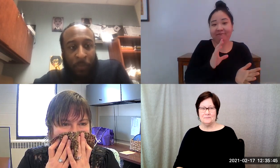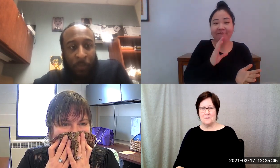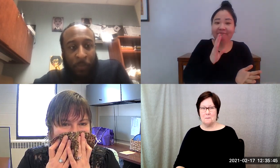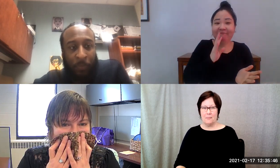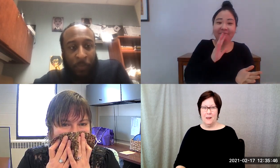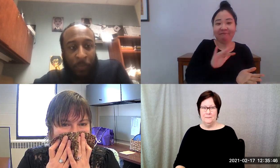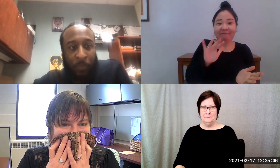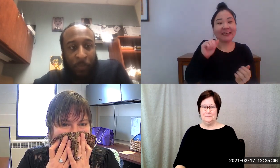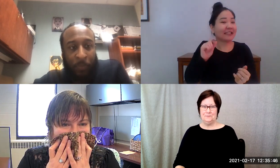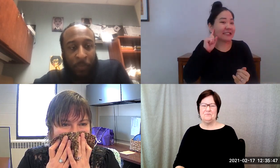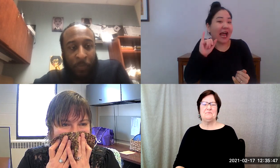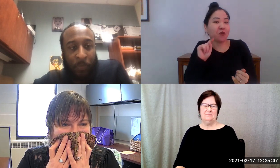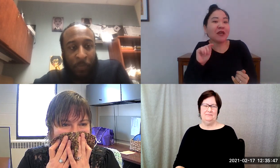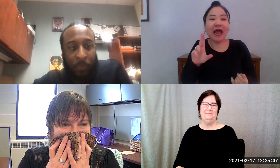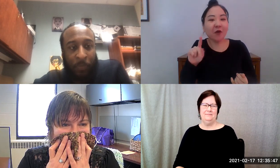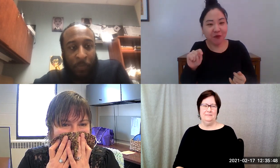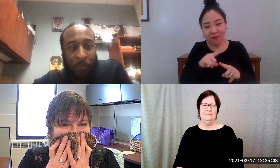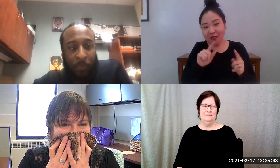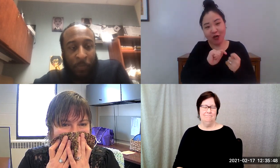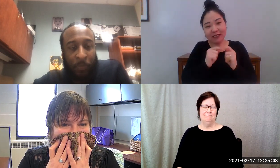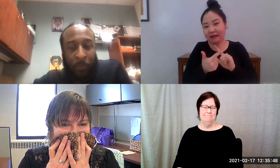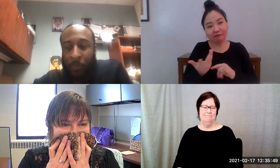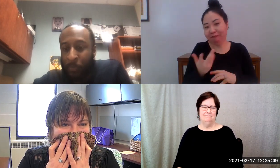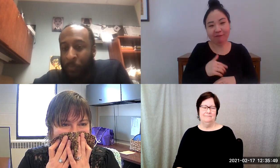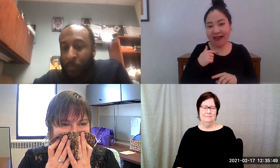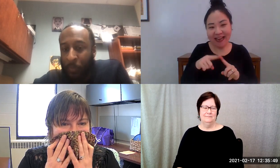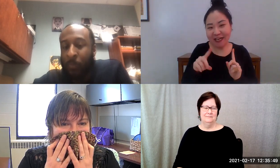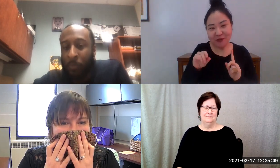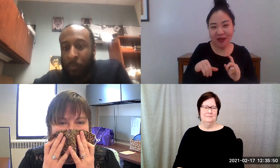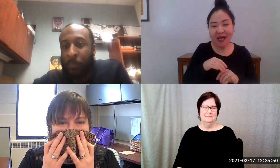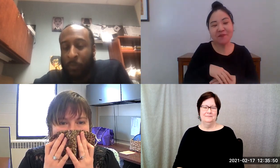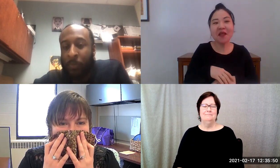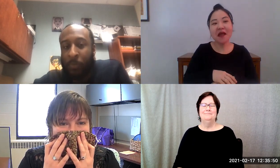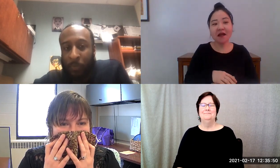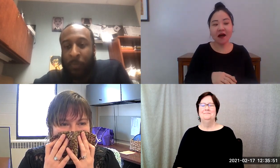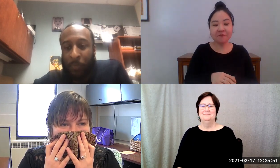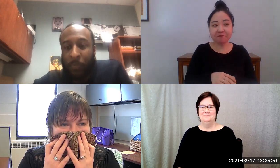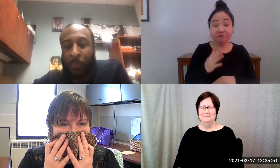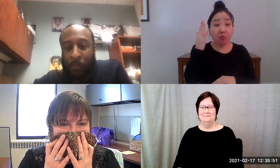just can sound it out, but translate, I can't do that.